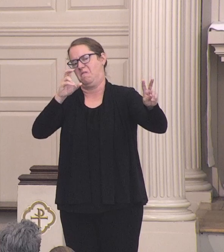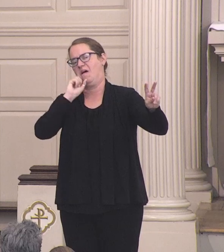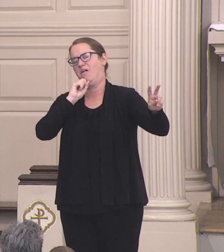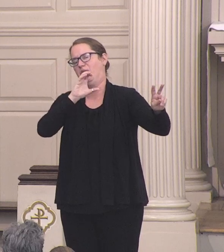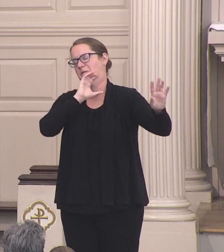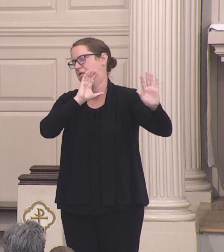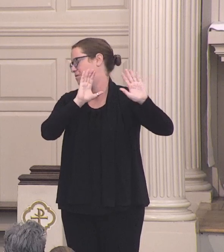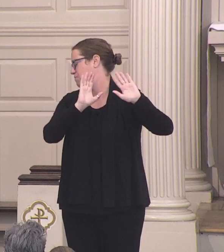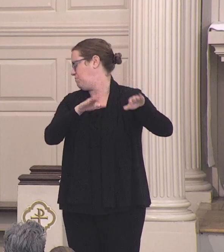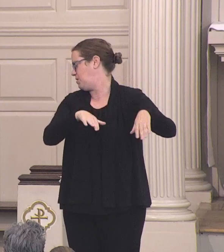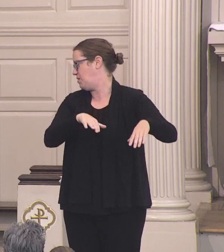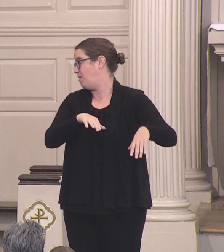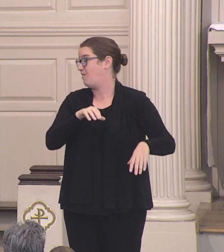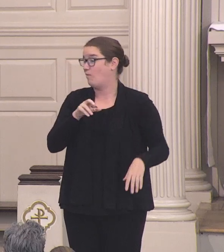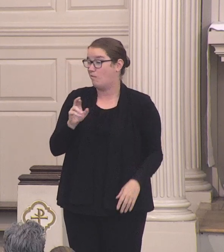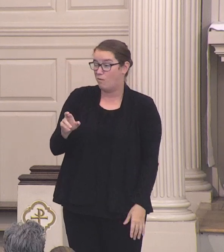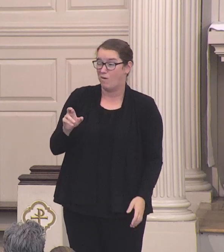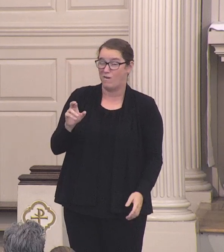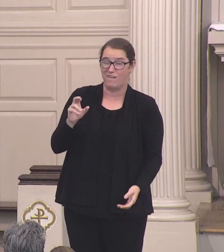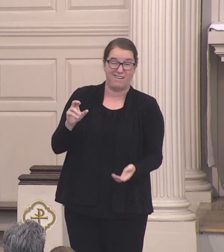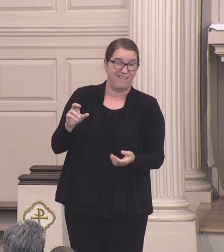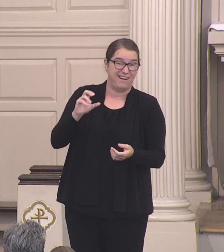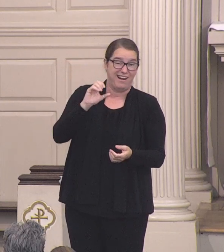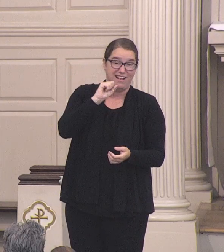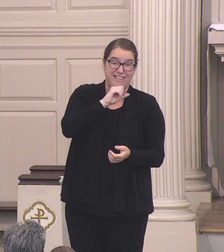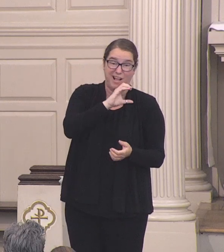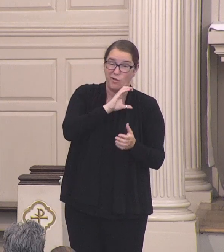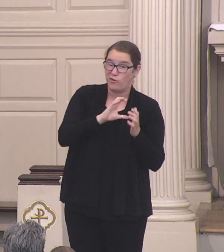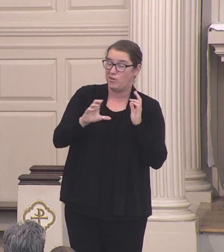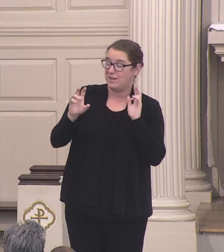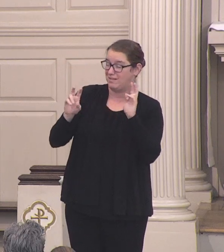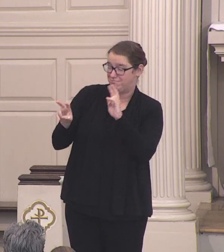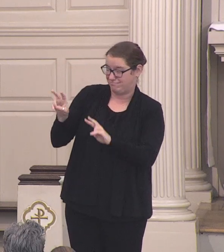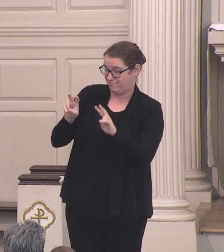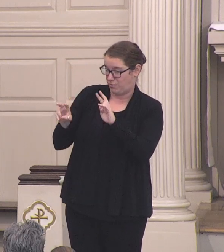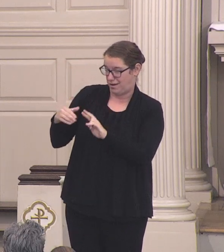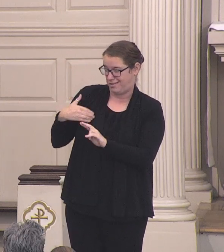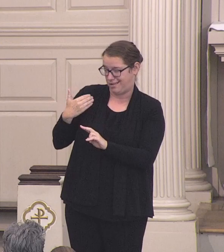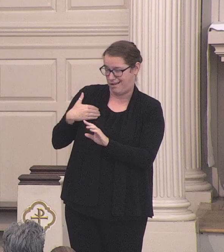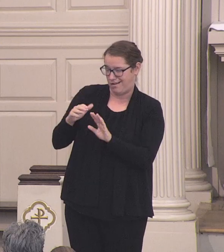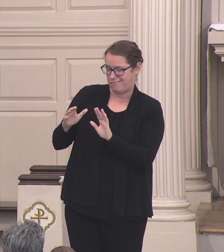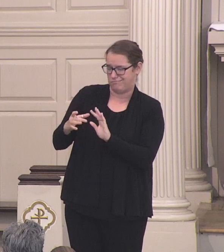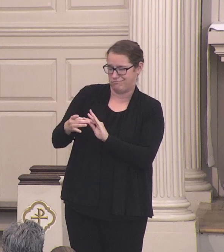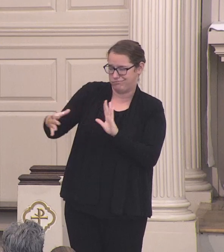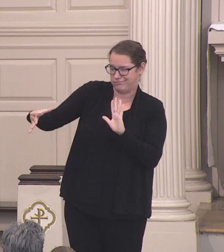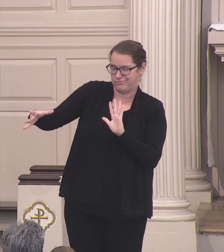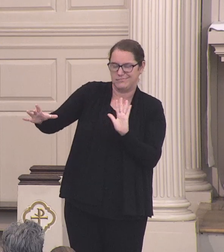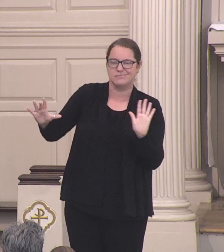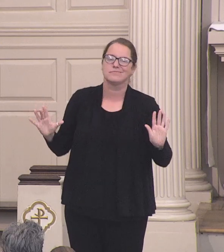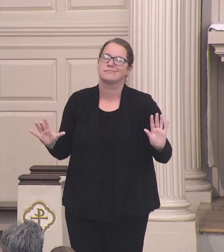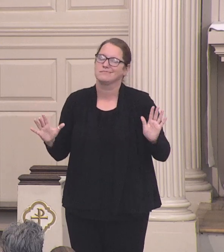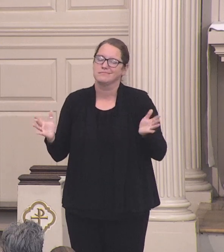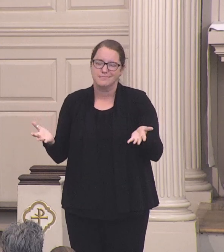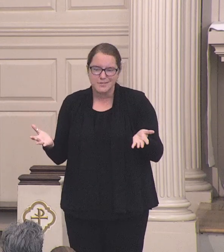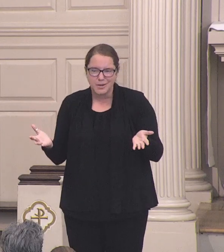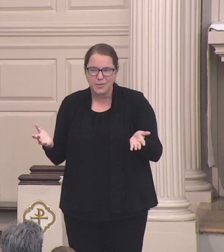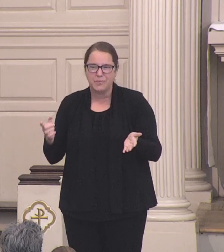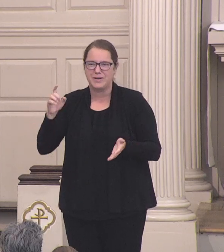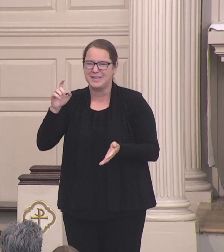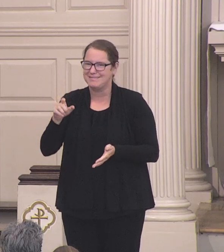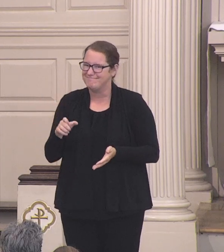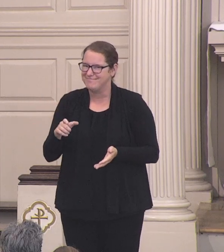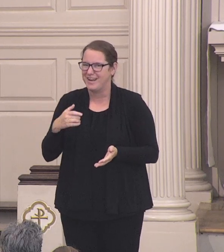well, you might not go far away. And so there is, you know, intergenerational kind of, you